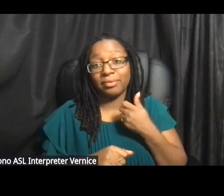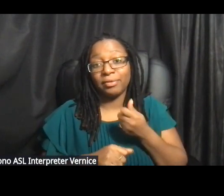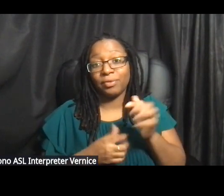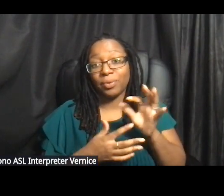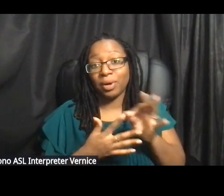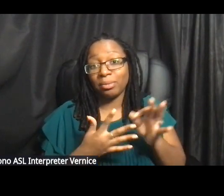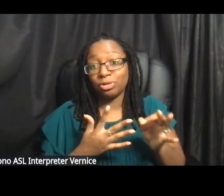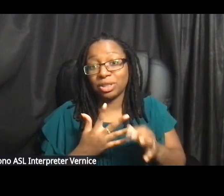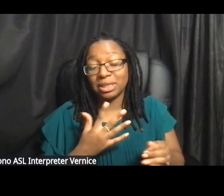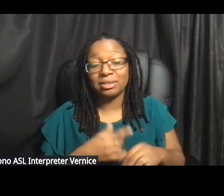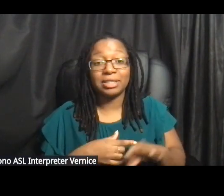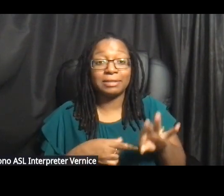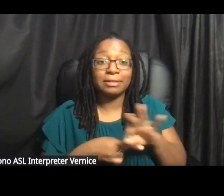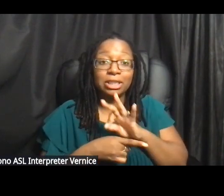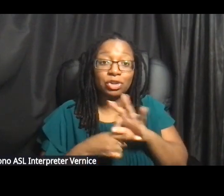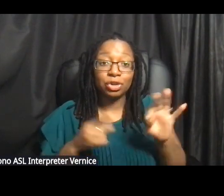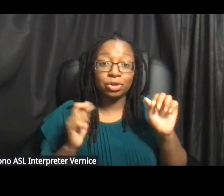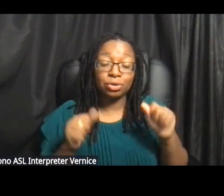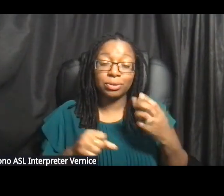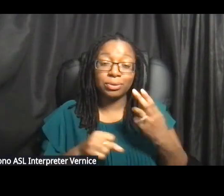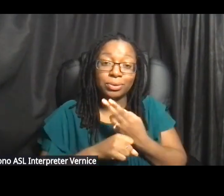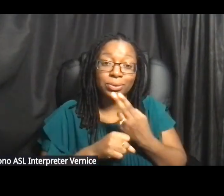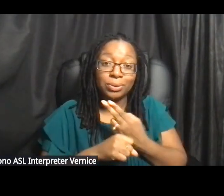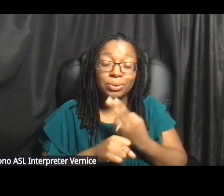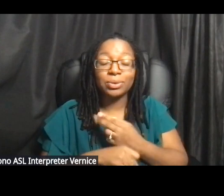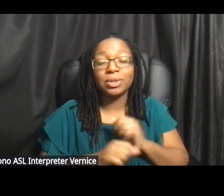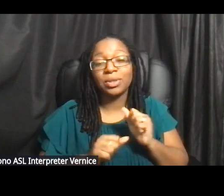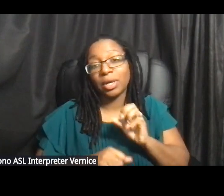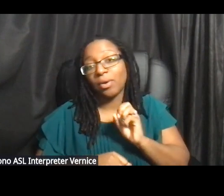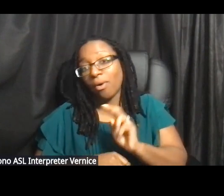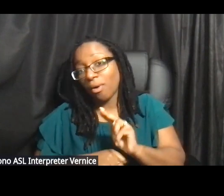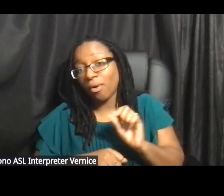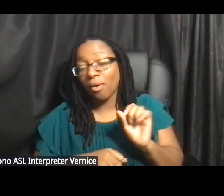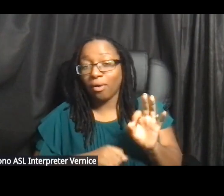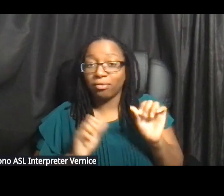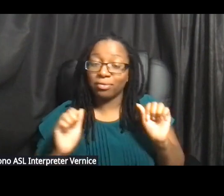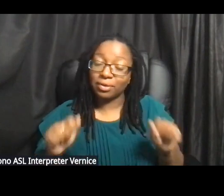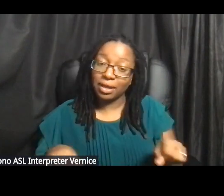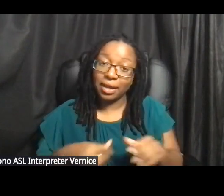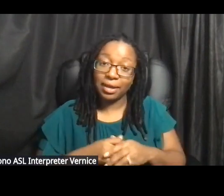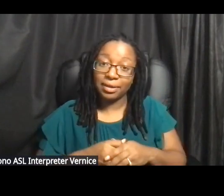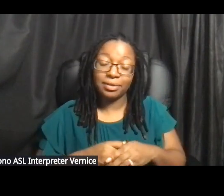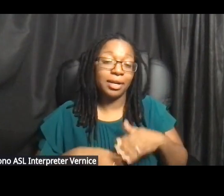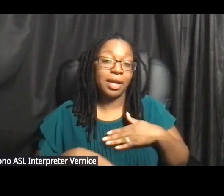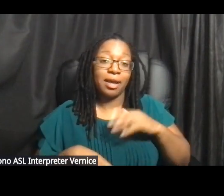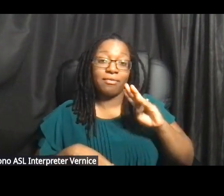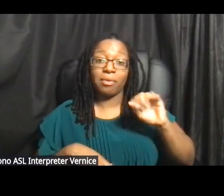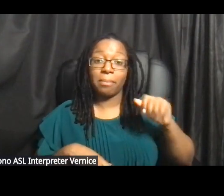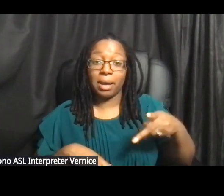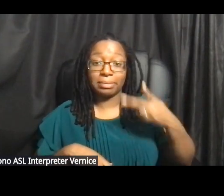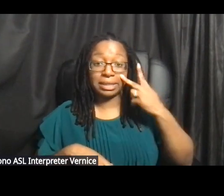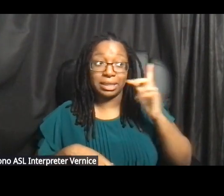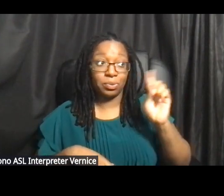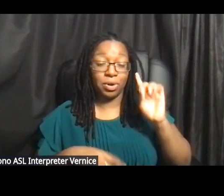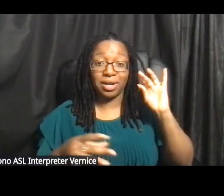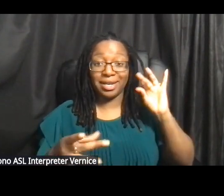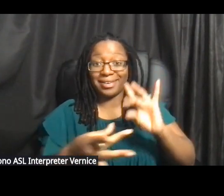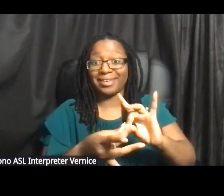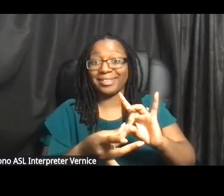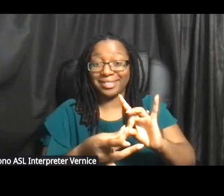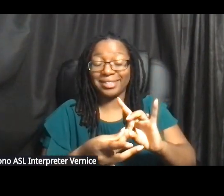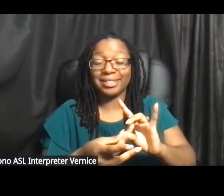like features that you can toggle on and off. They have a map so you can see where you're connecting to. This next one is going